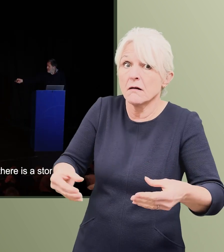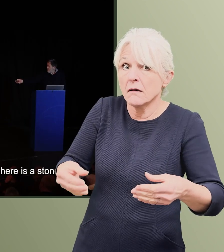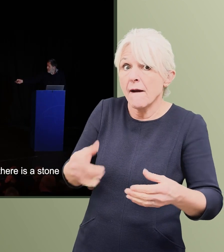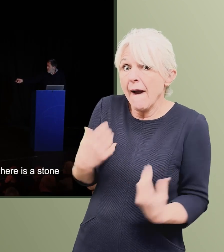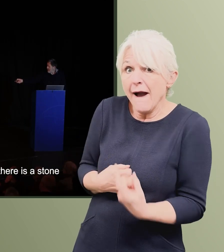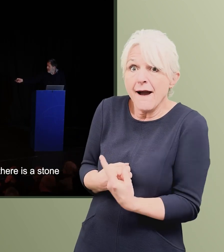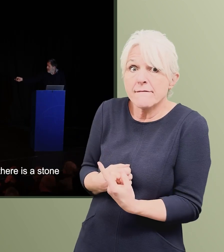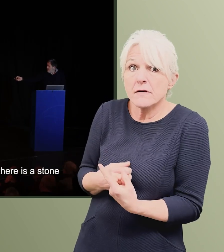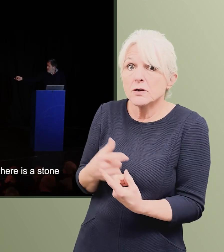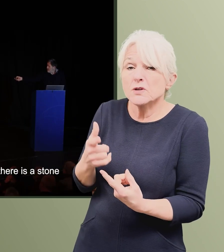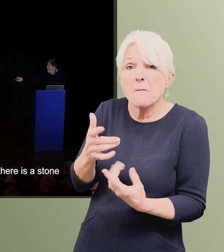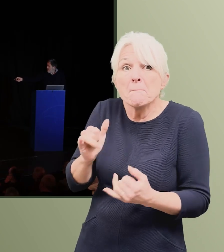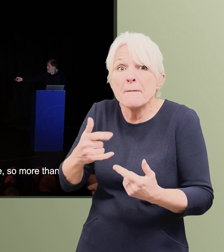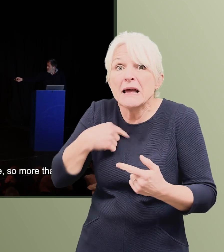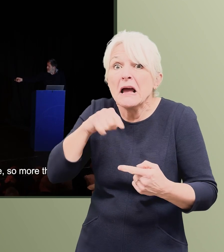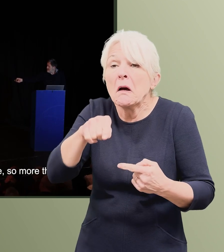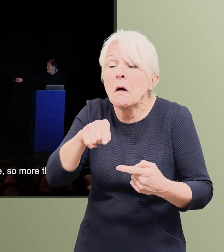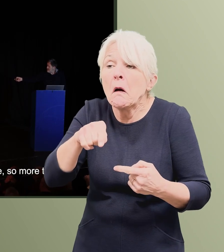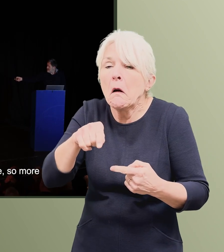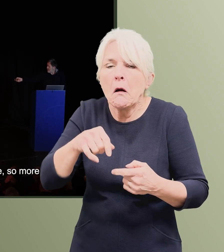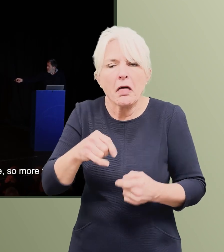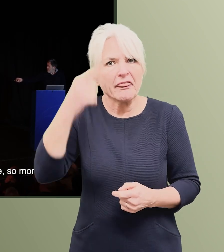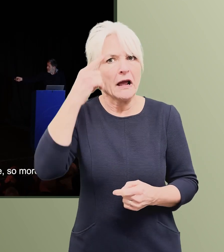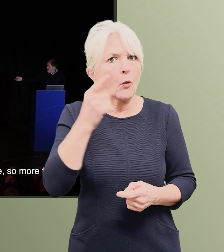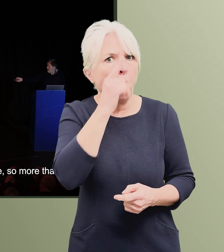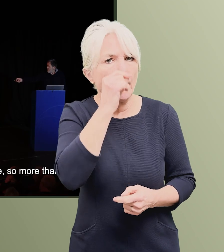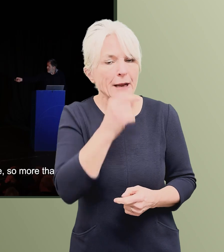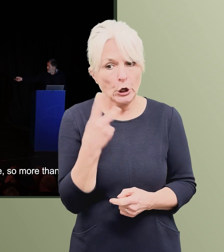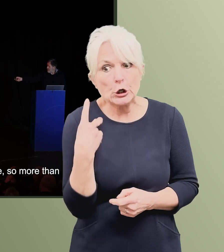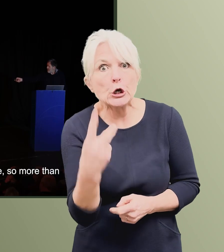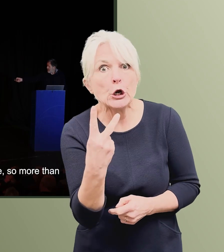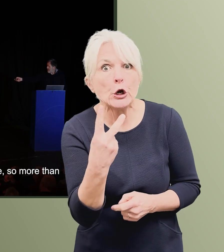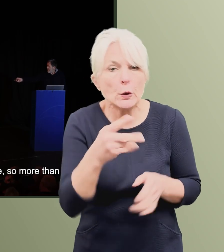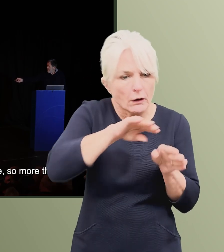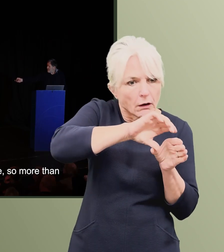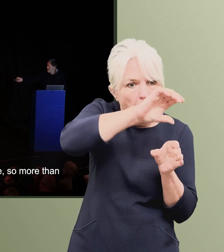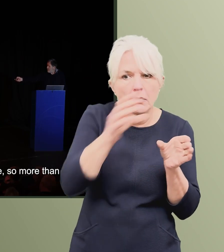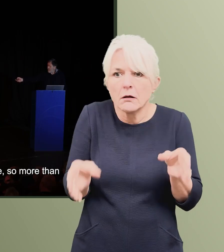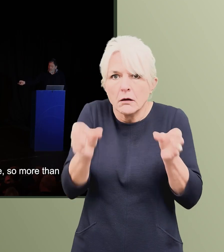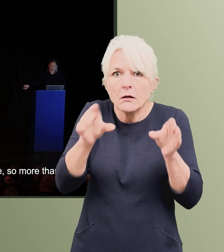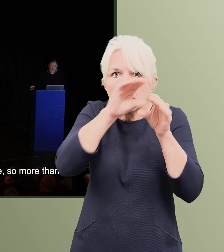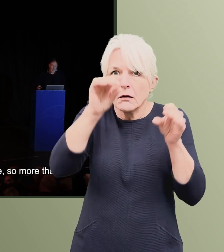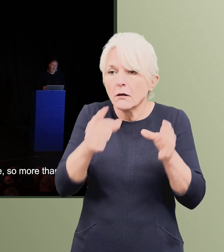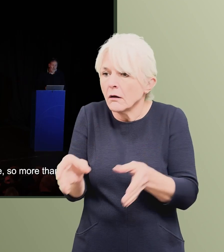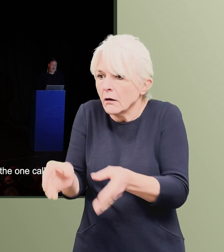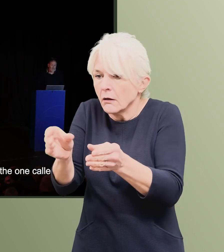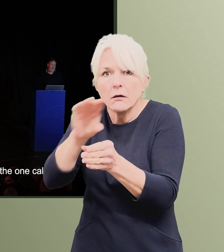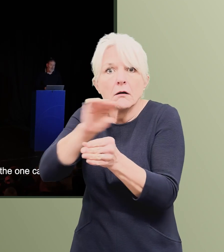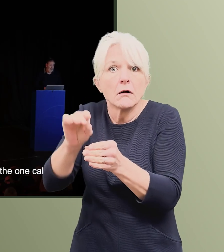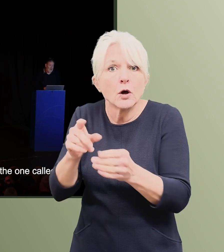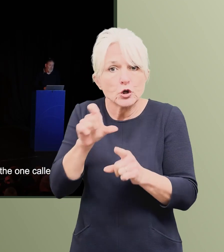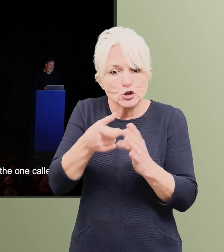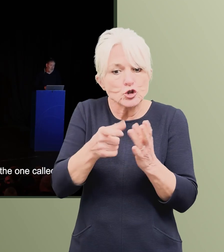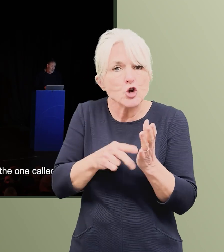word for it, there is a stone there. There's a stone there, and there's a sill stone or a threshold stone there. So more than likely, what we're looking at